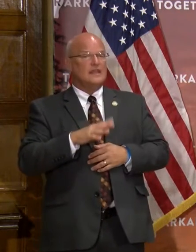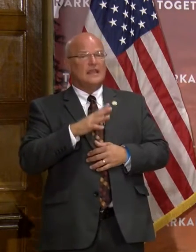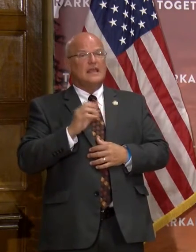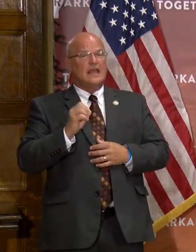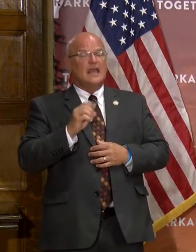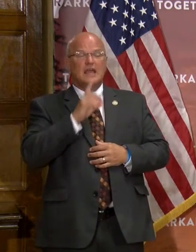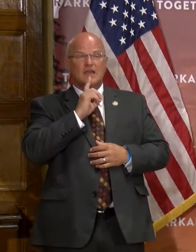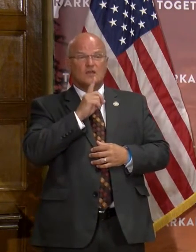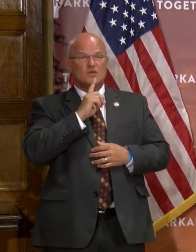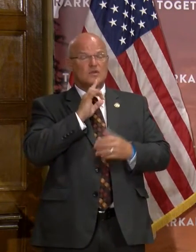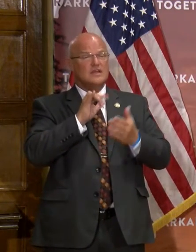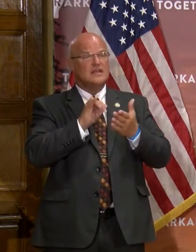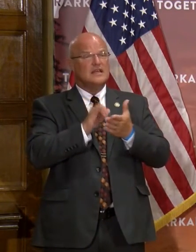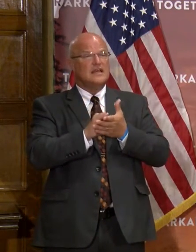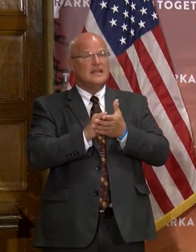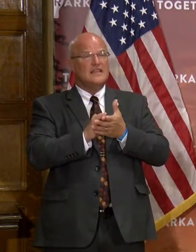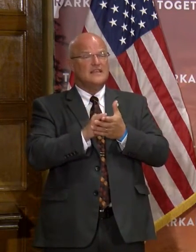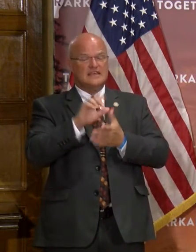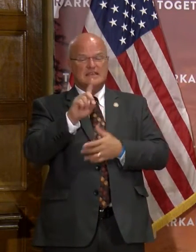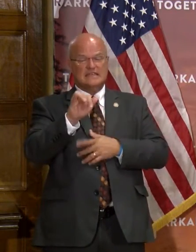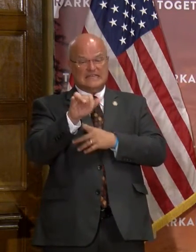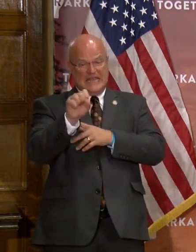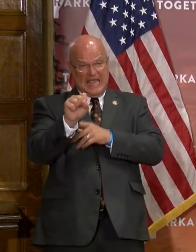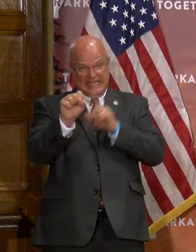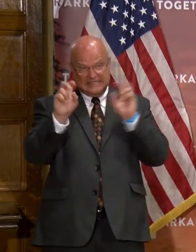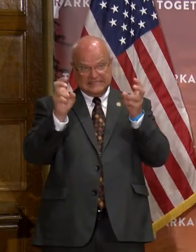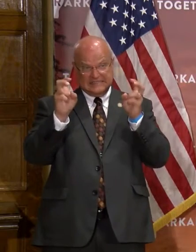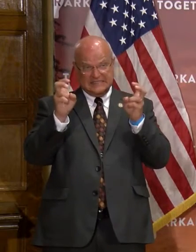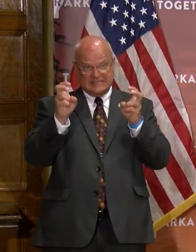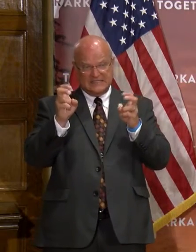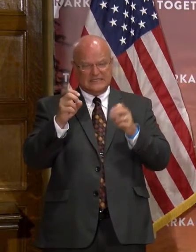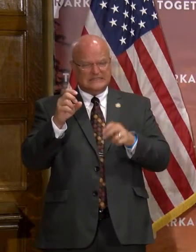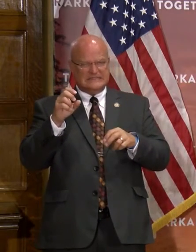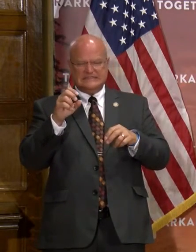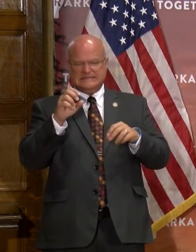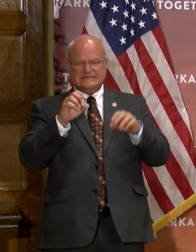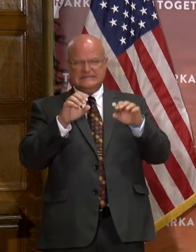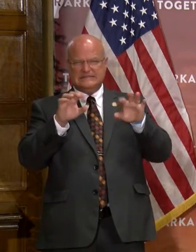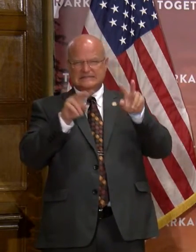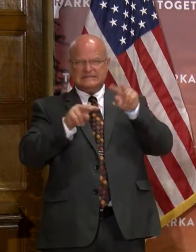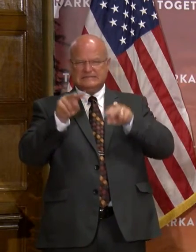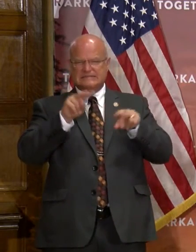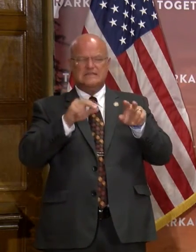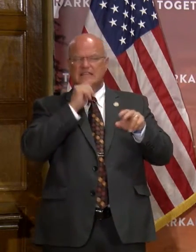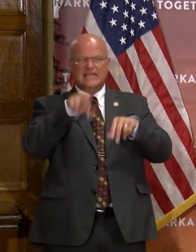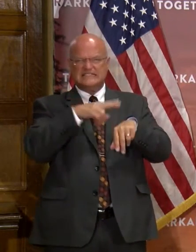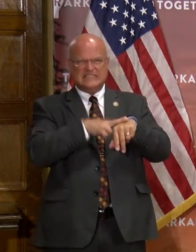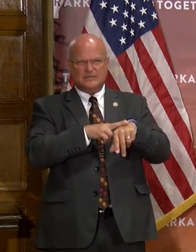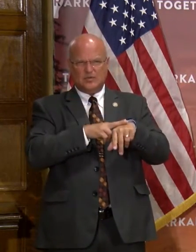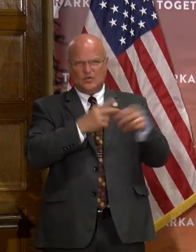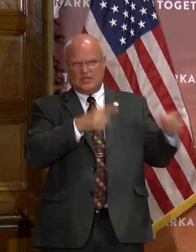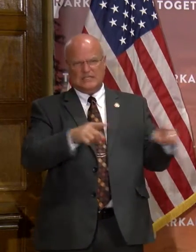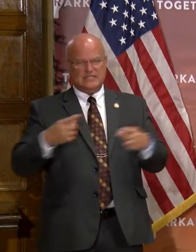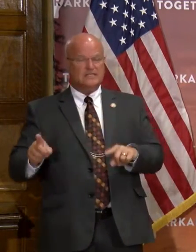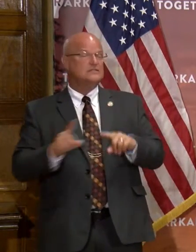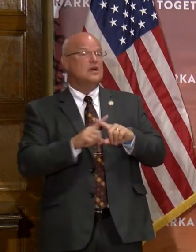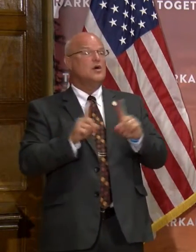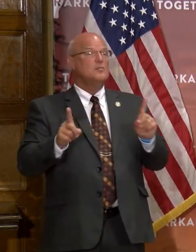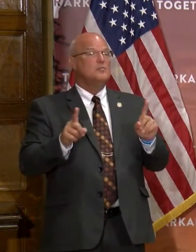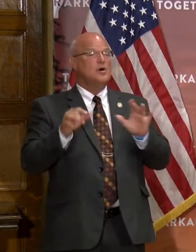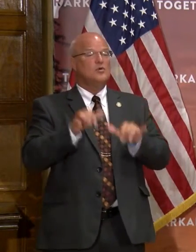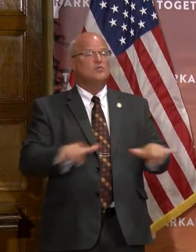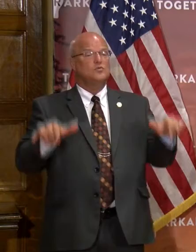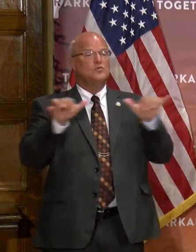And really the days that you were referring to are under experimental conditions and not typical conditions. But